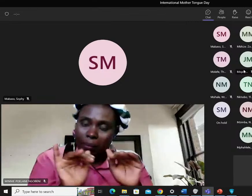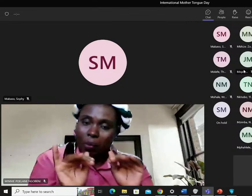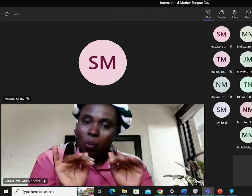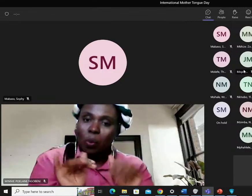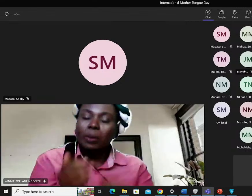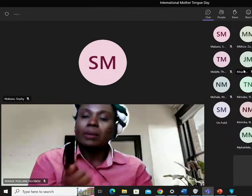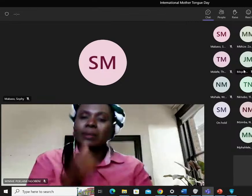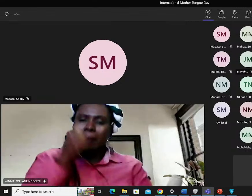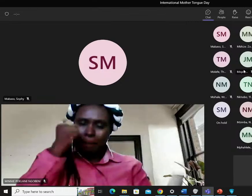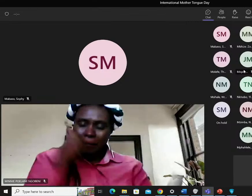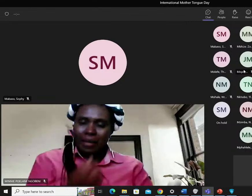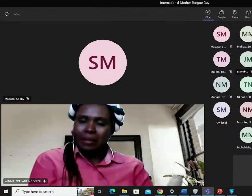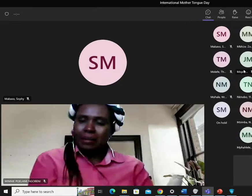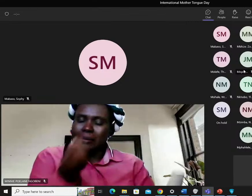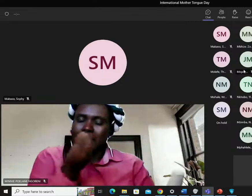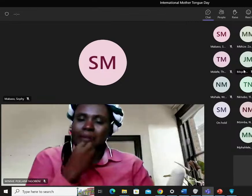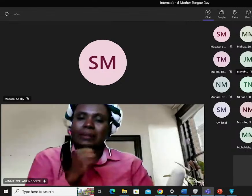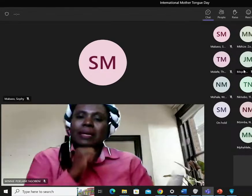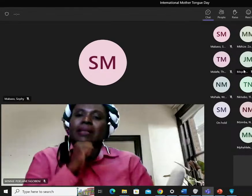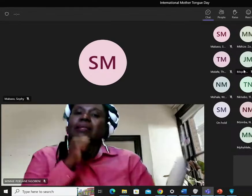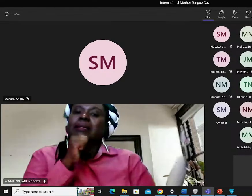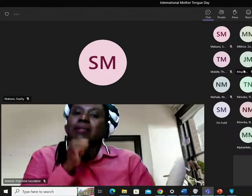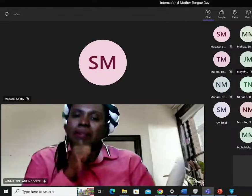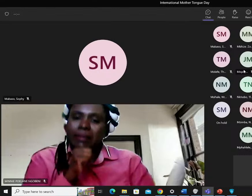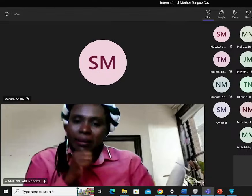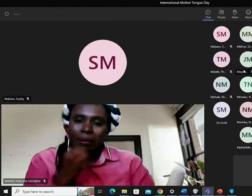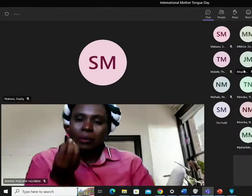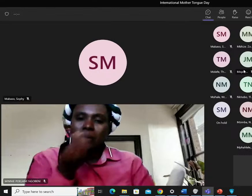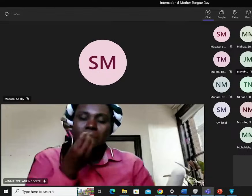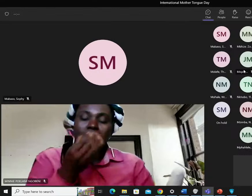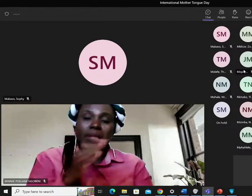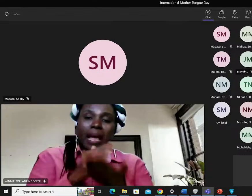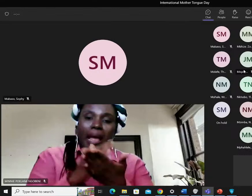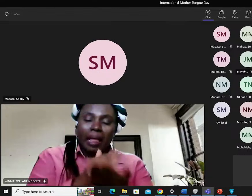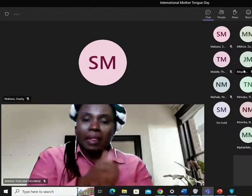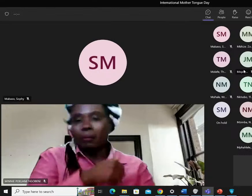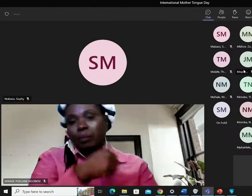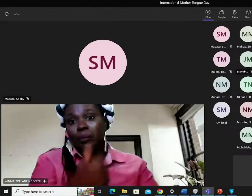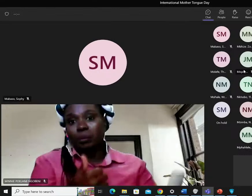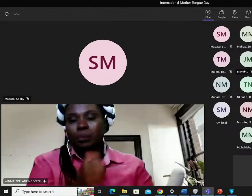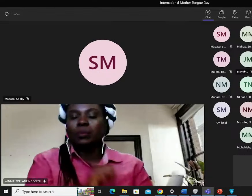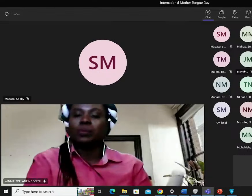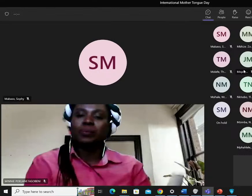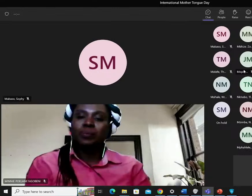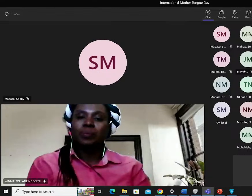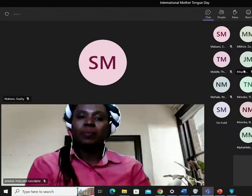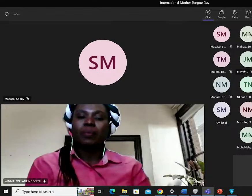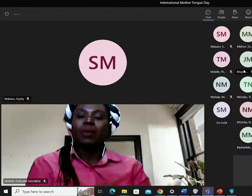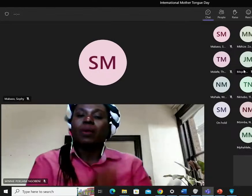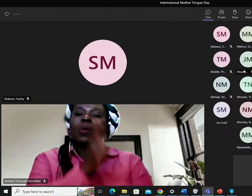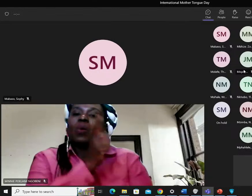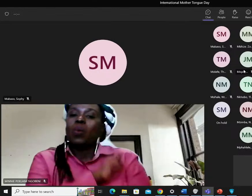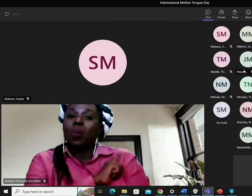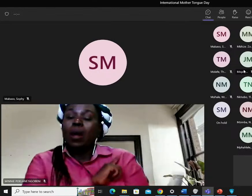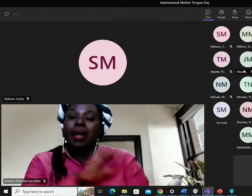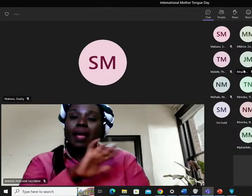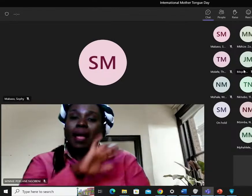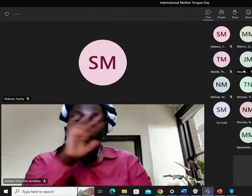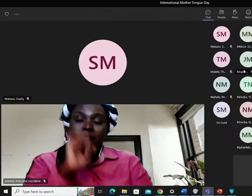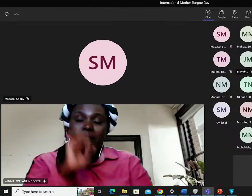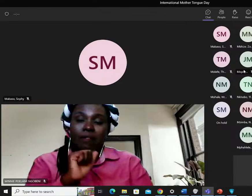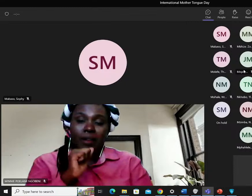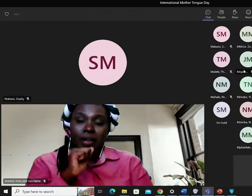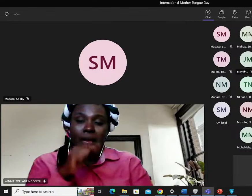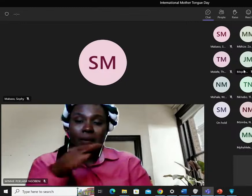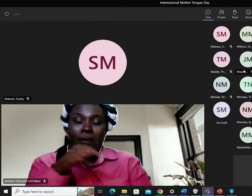zitye zihluthethe zetyise ngoba kaloku ninama-Afrika thina nkone